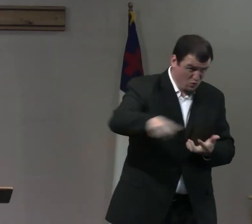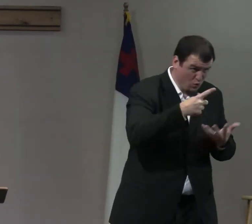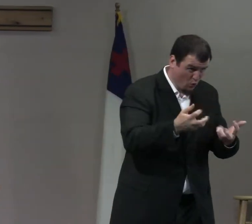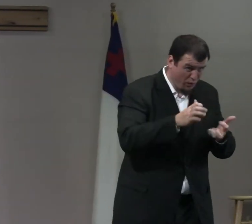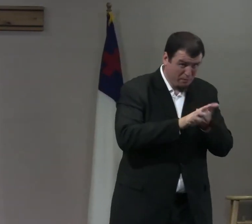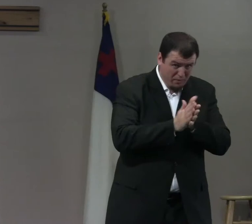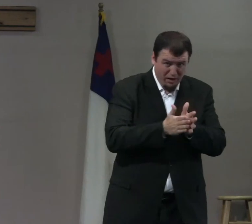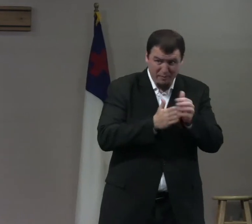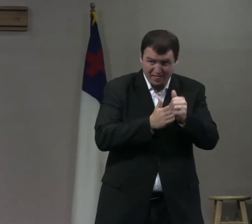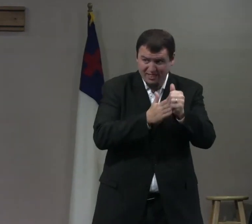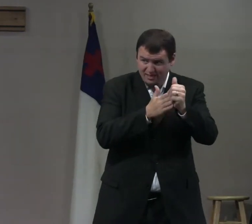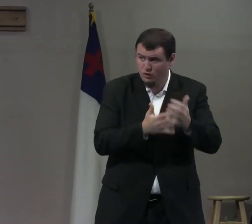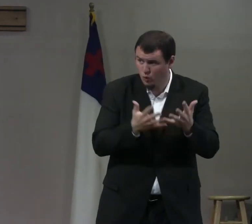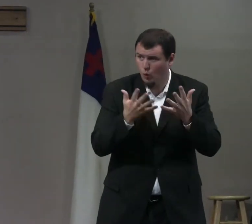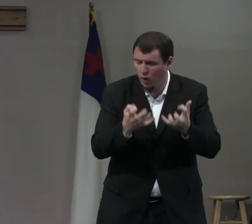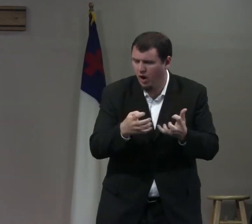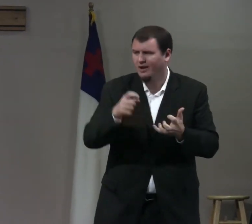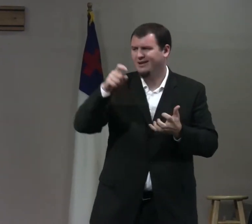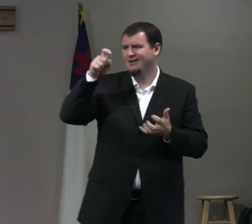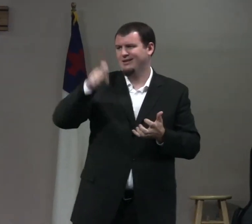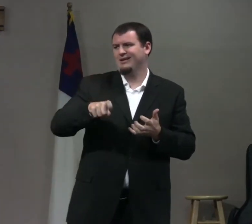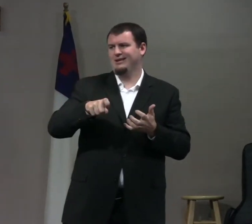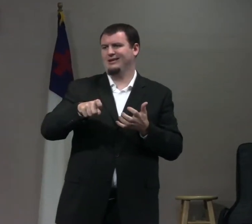life. If you want to become a